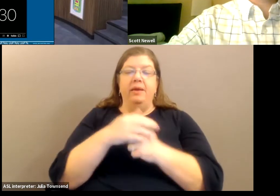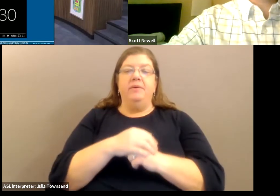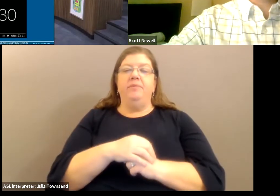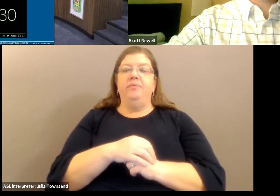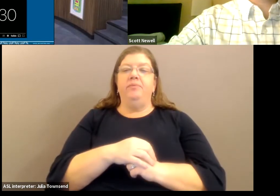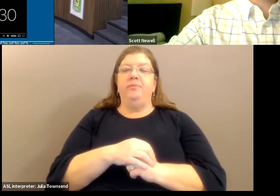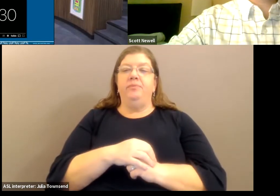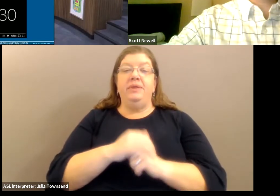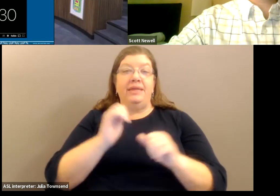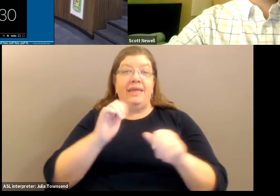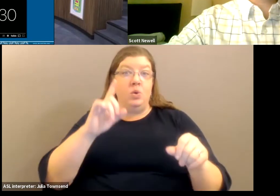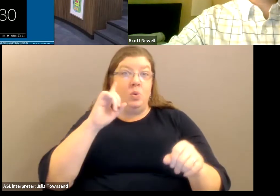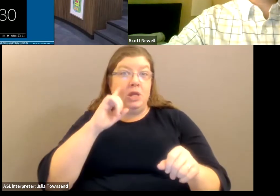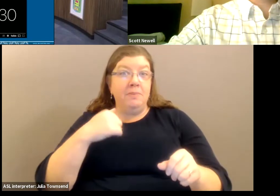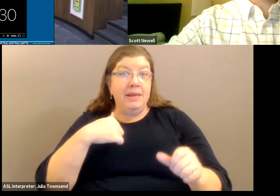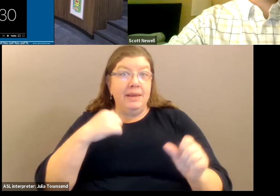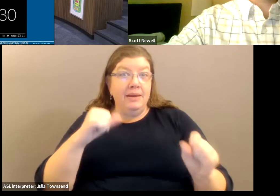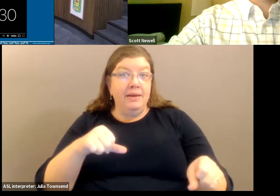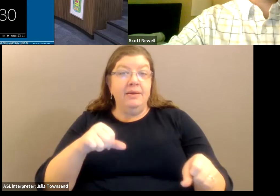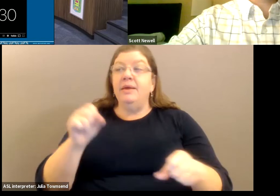Hello, can you hear me? Yes.